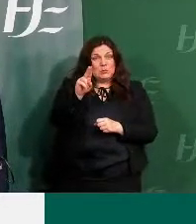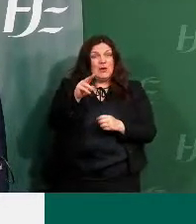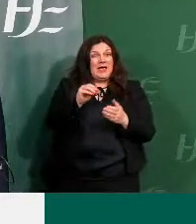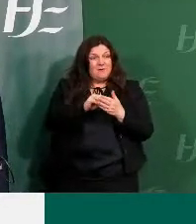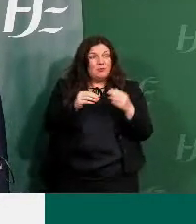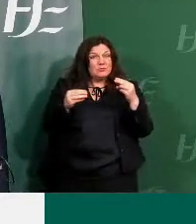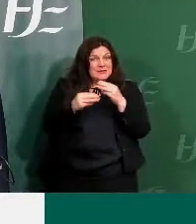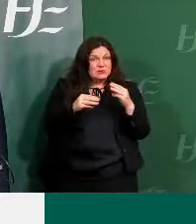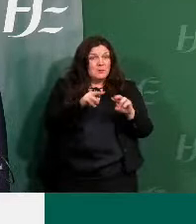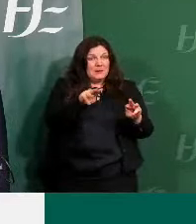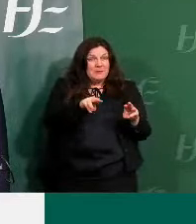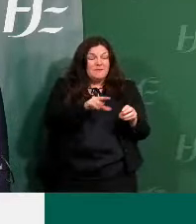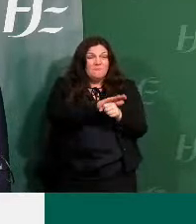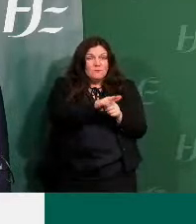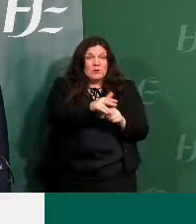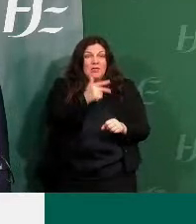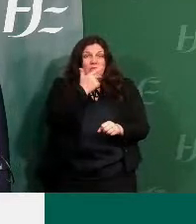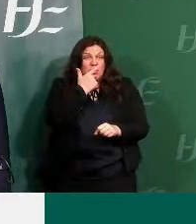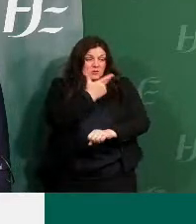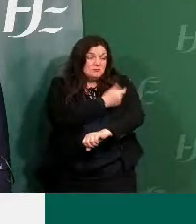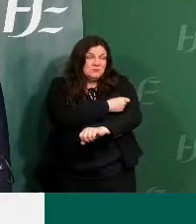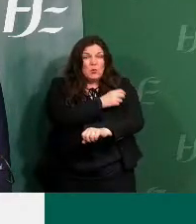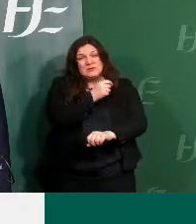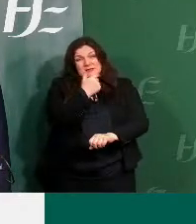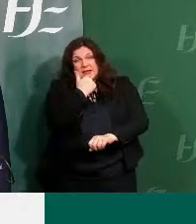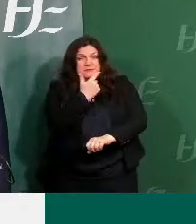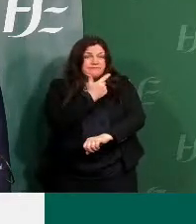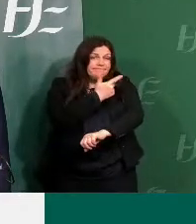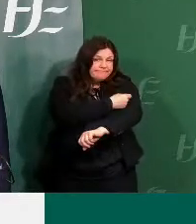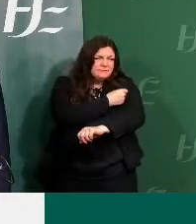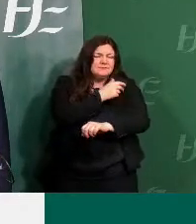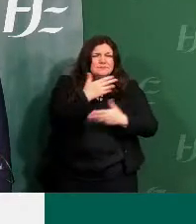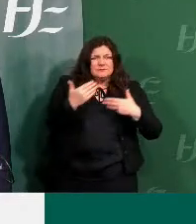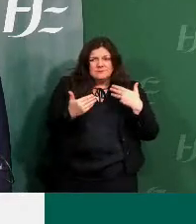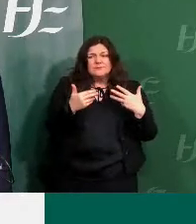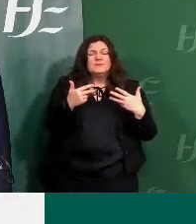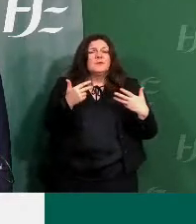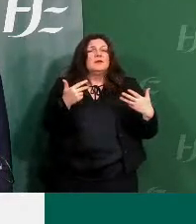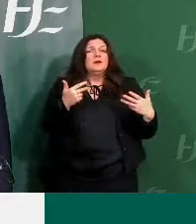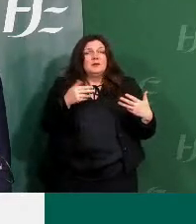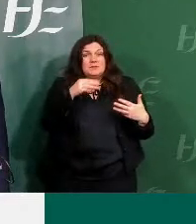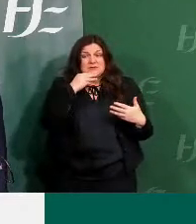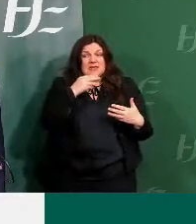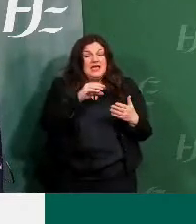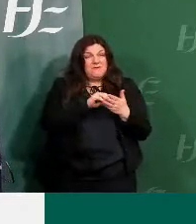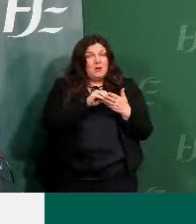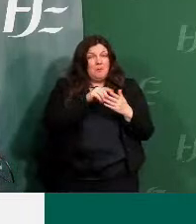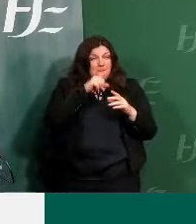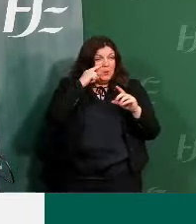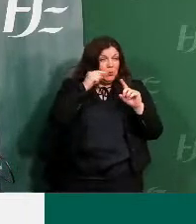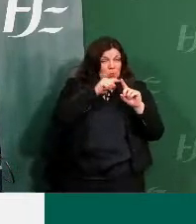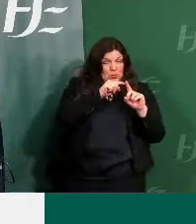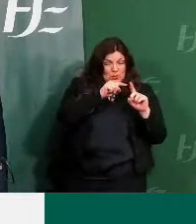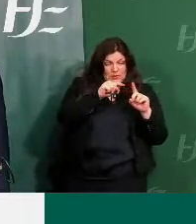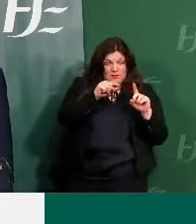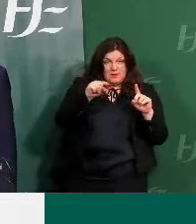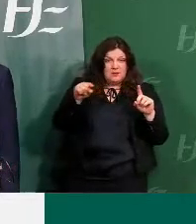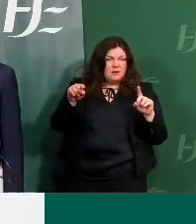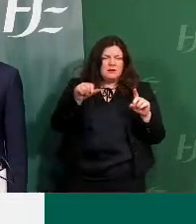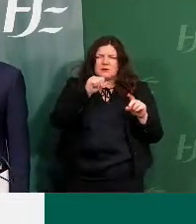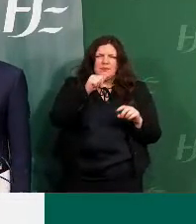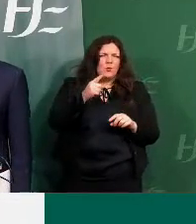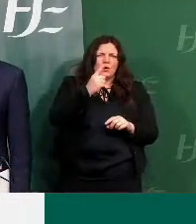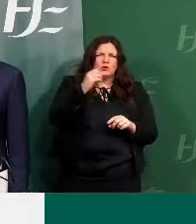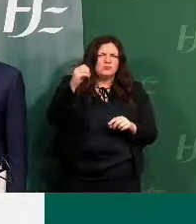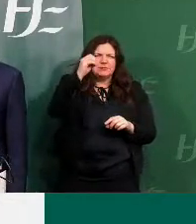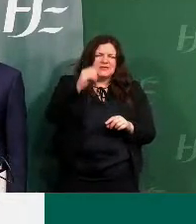date people who are fully vaccinated have from ICU admission. Big reduction, a flat blue line. It's not completely 100%. No vaccine works like this, but the